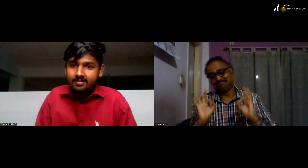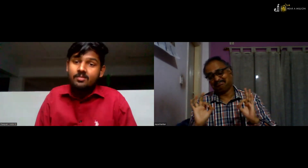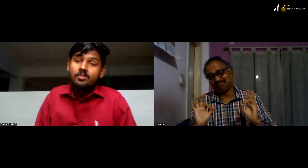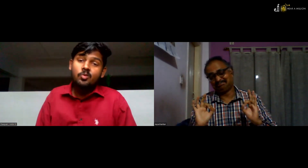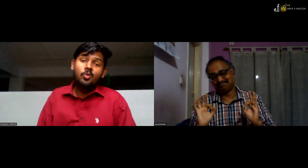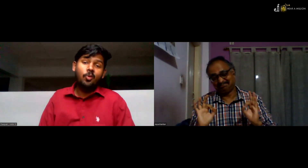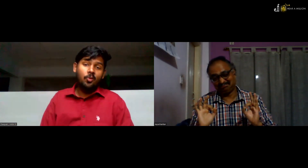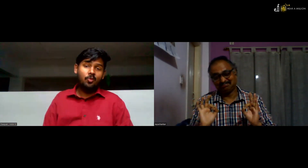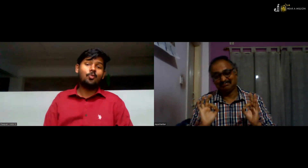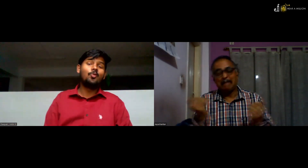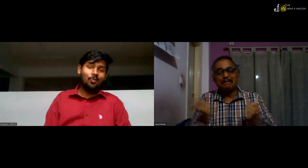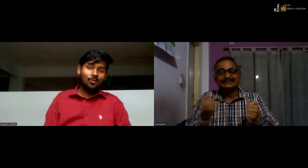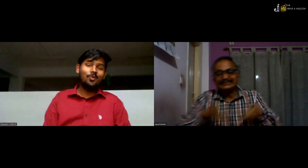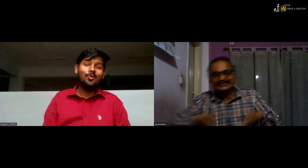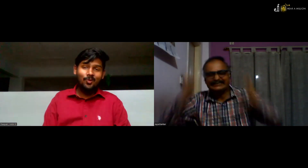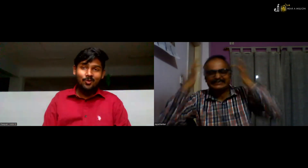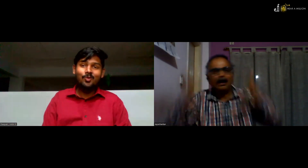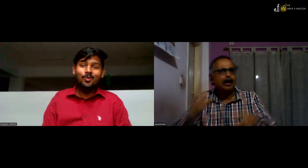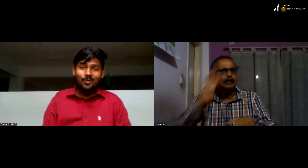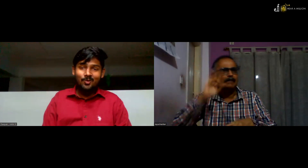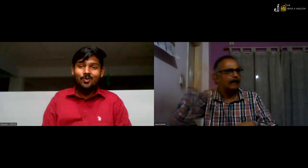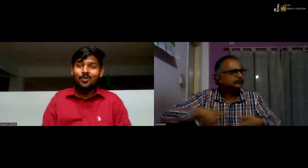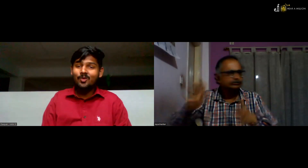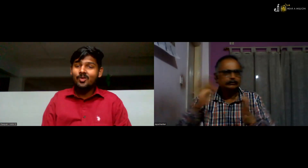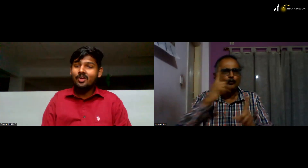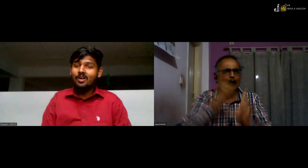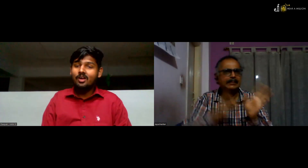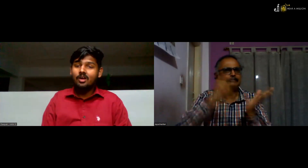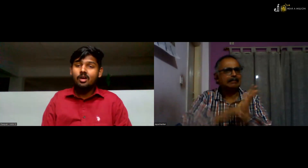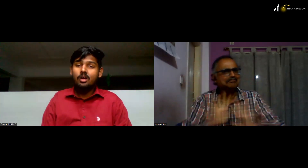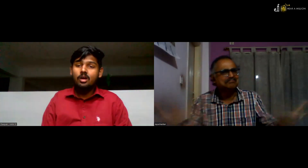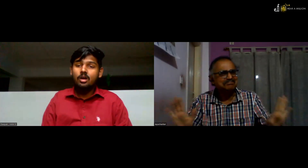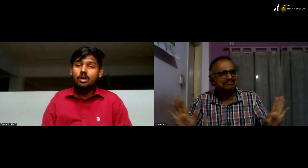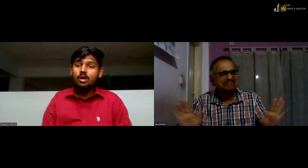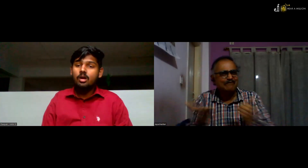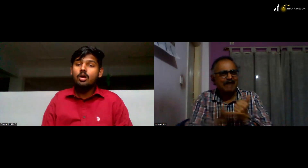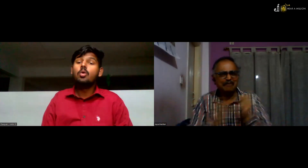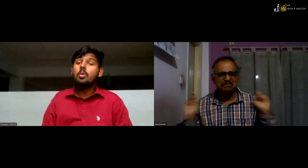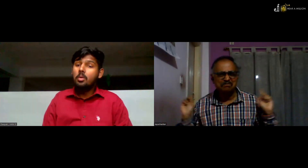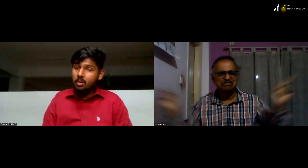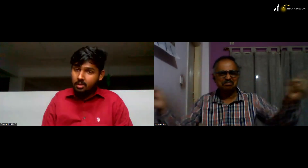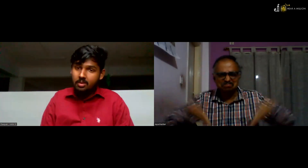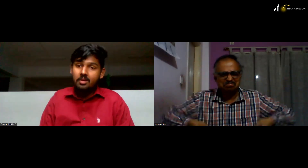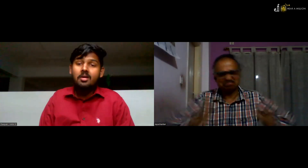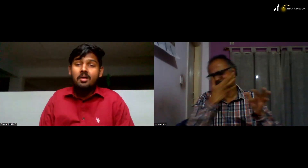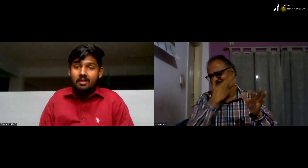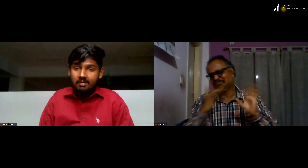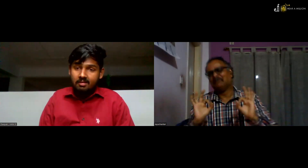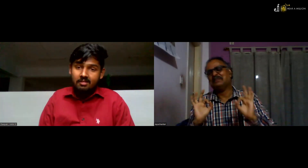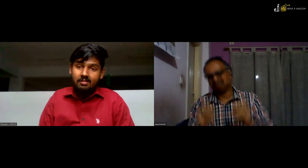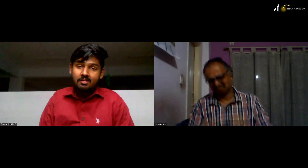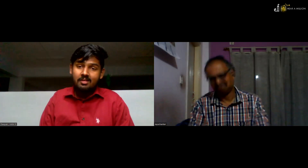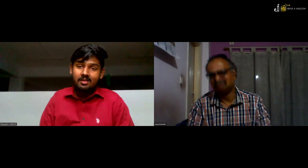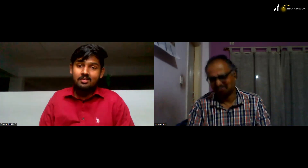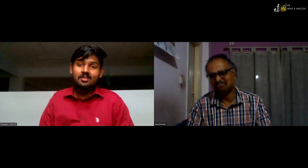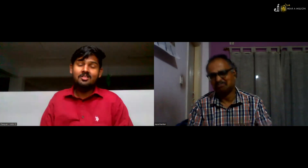then it takes around, if you're going there and then you're coming back, takes around 8 hours. And they all